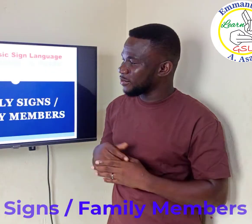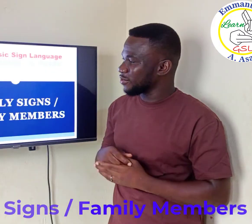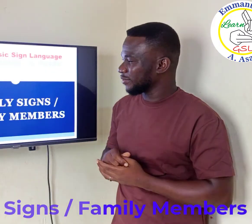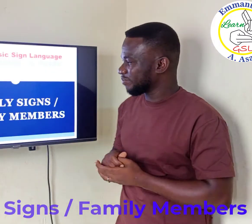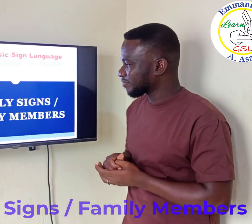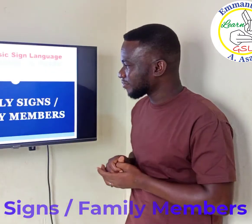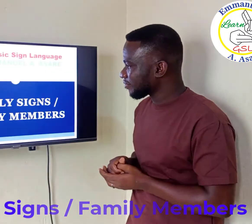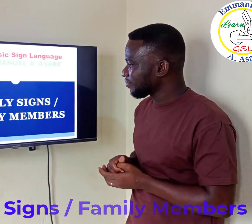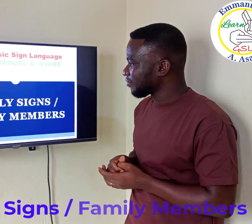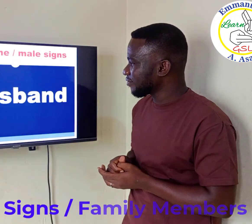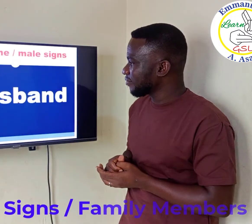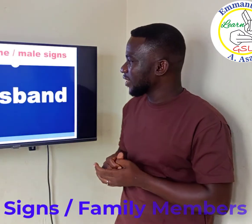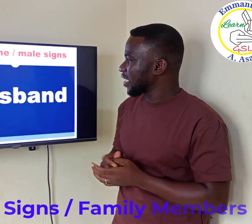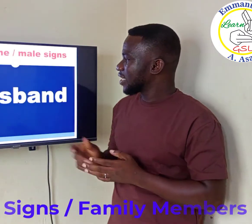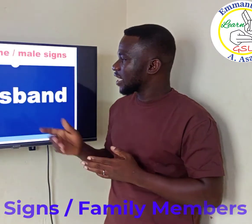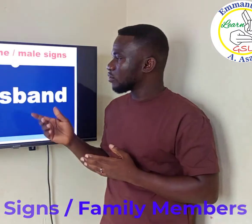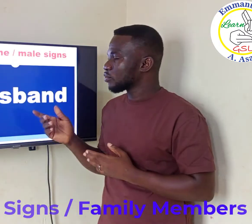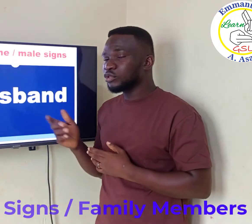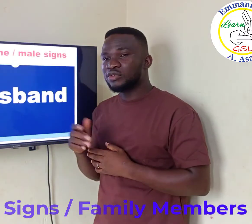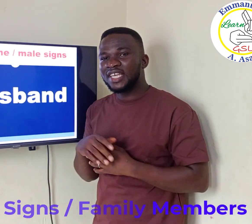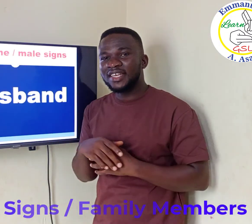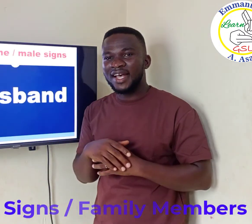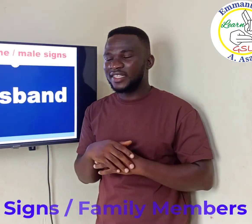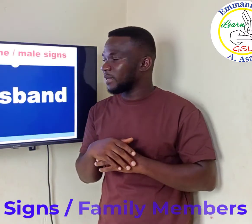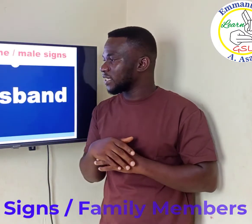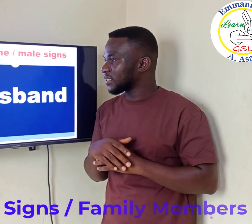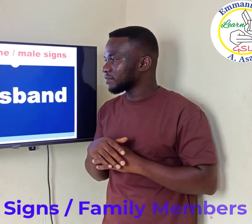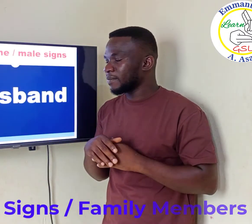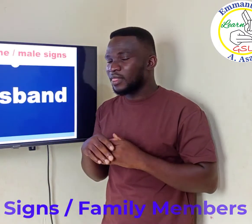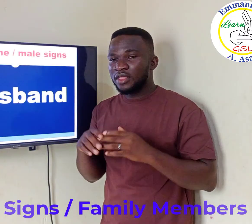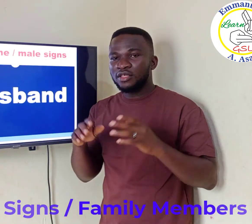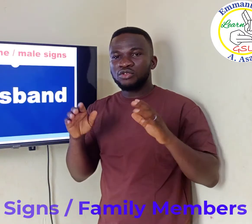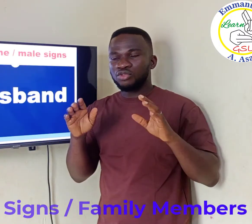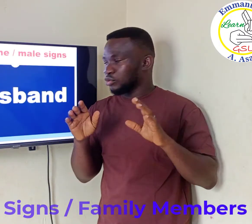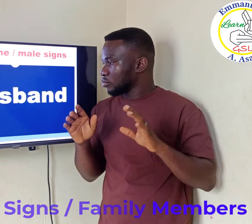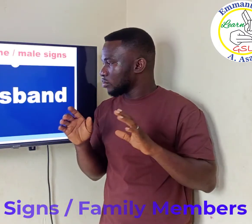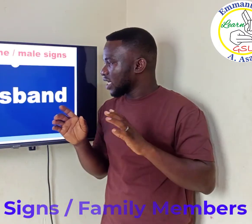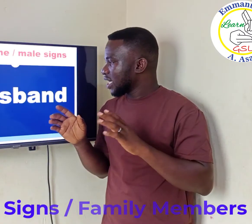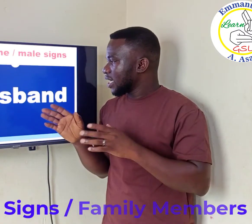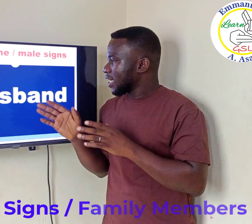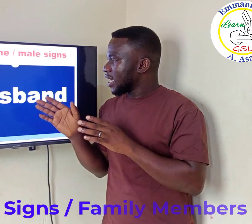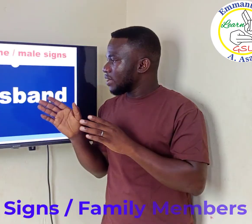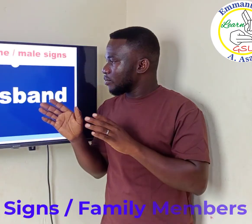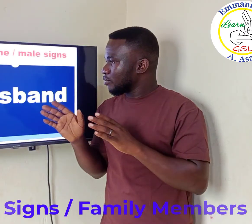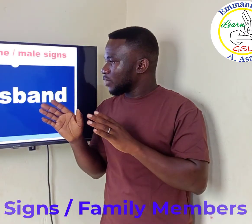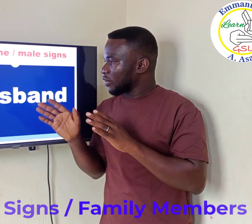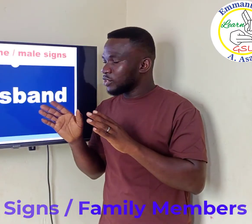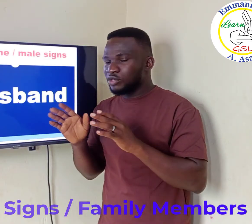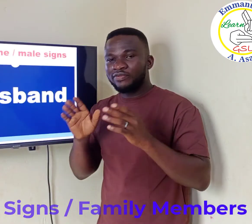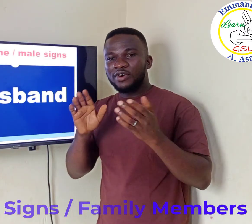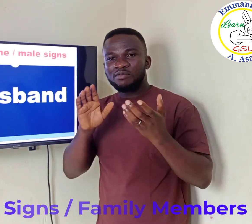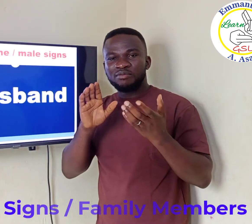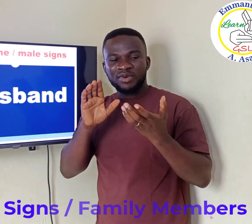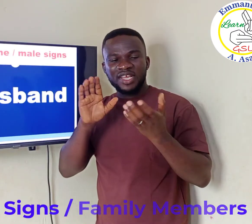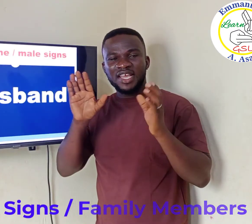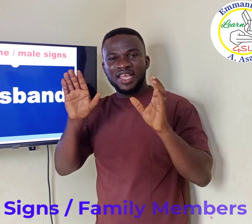go. Now, so to sign husband, so we are going to form